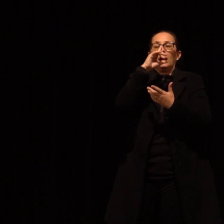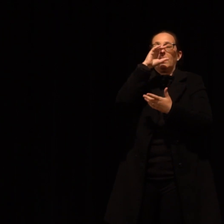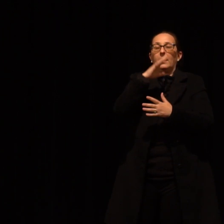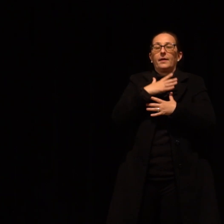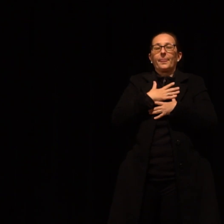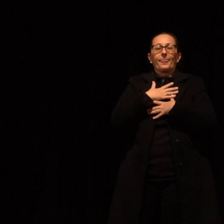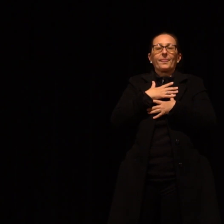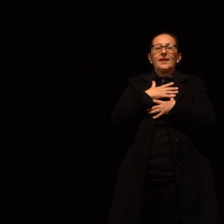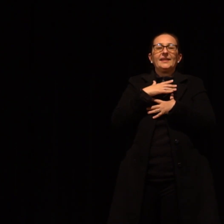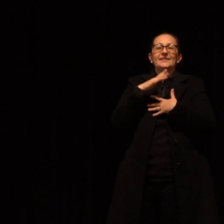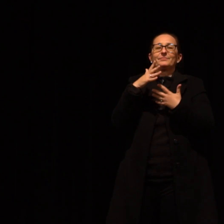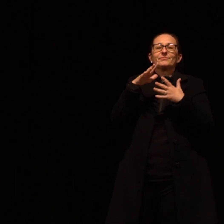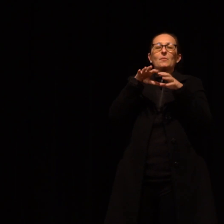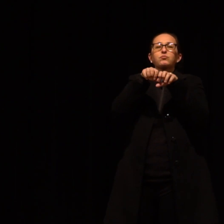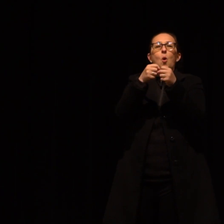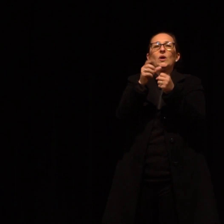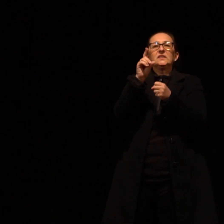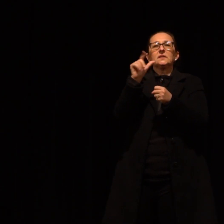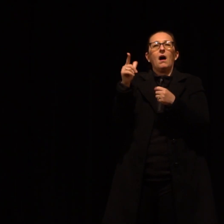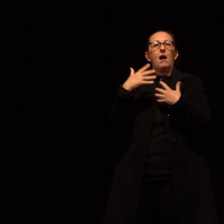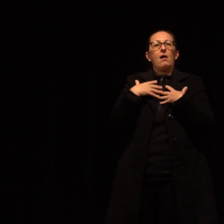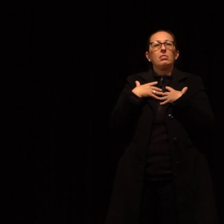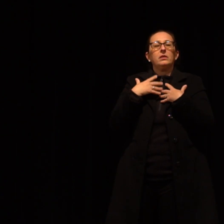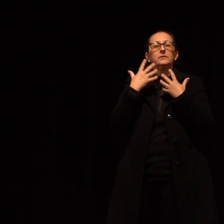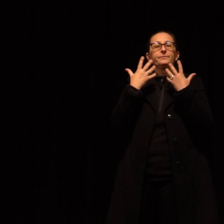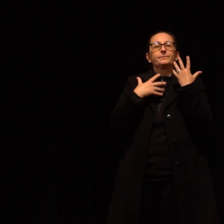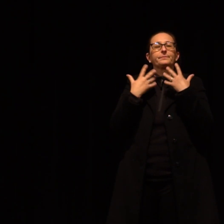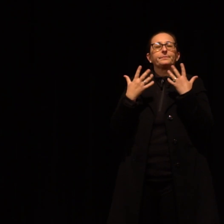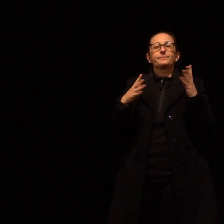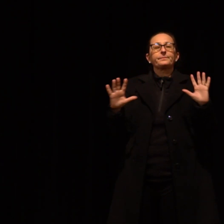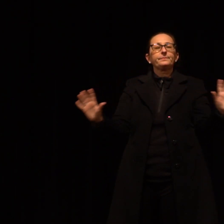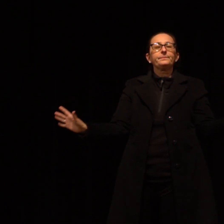shattered and bloody and broken.